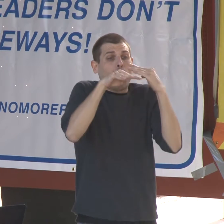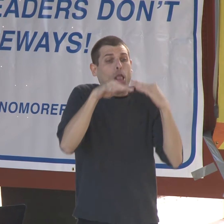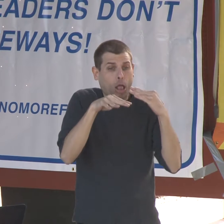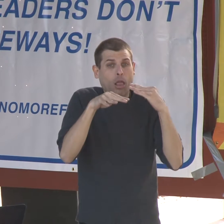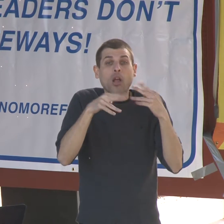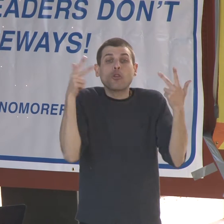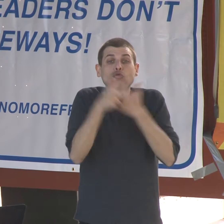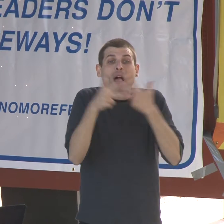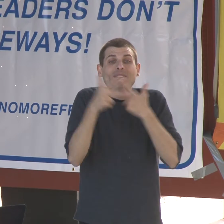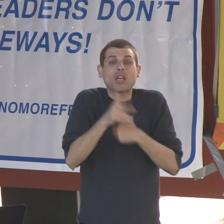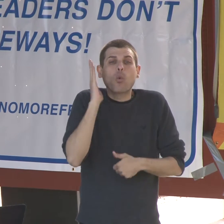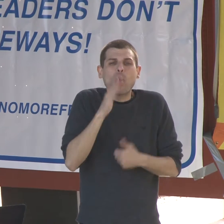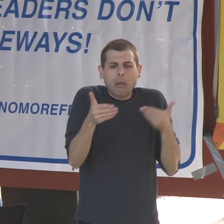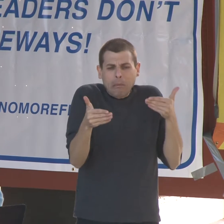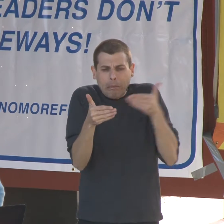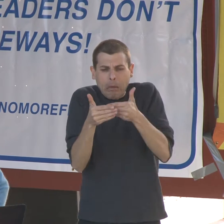school.